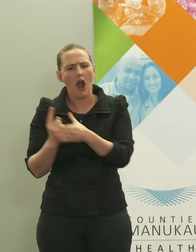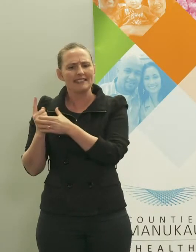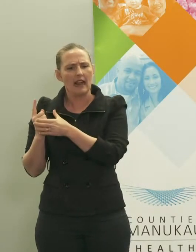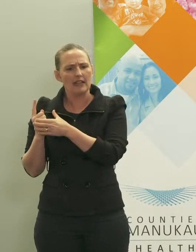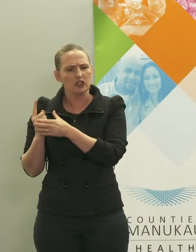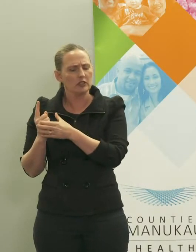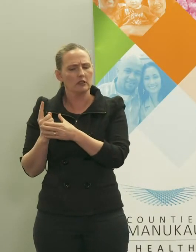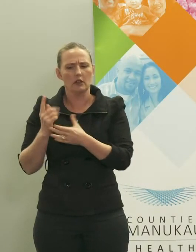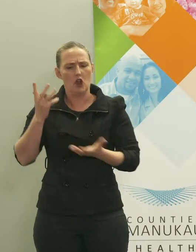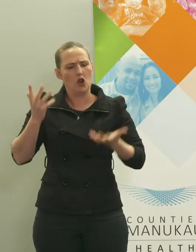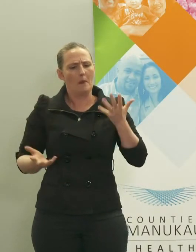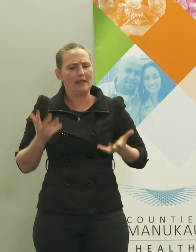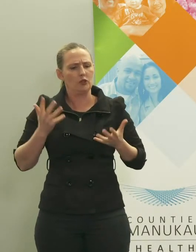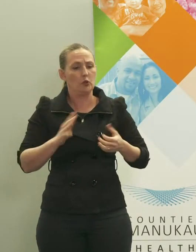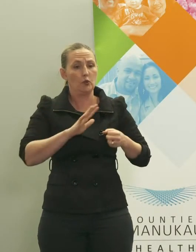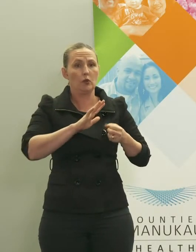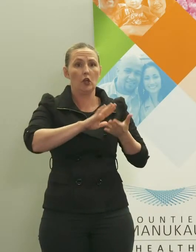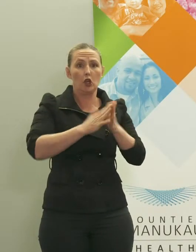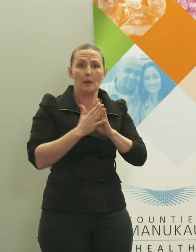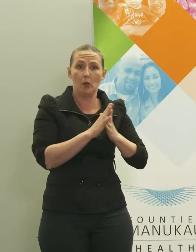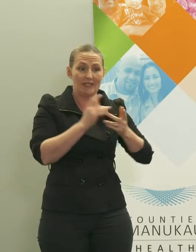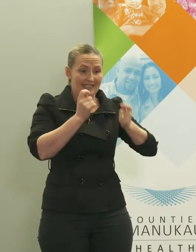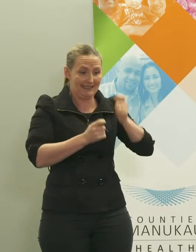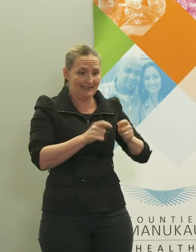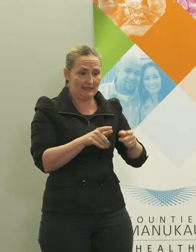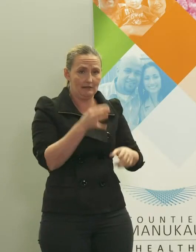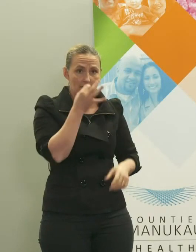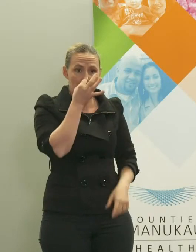clearly, as you isolate these cases,